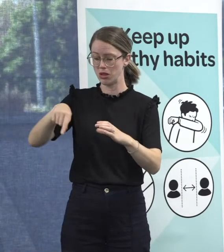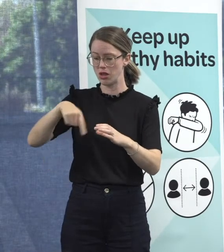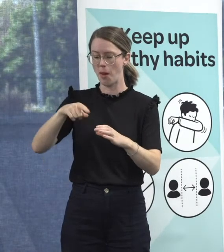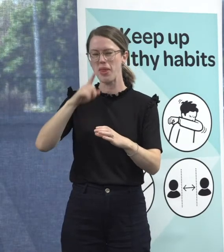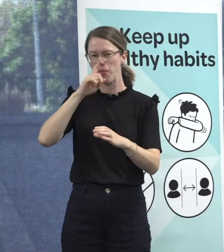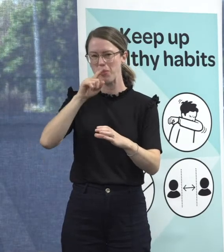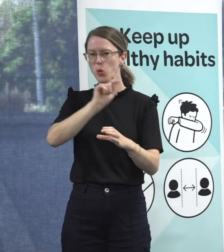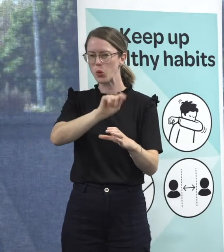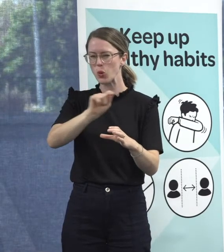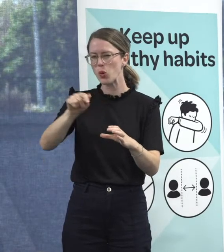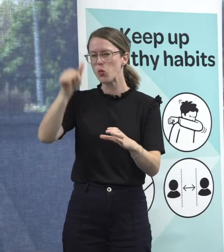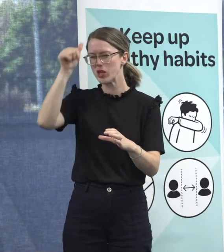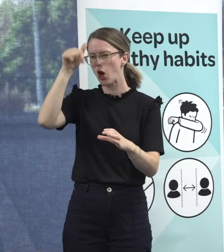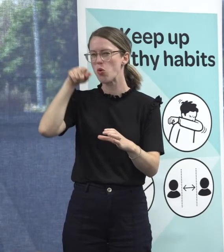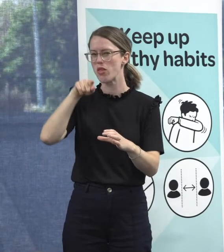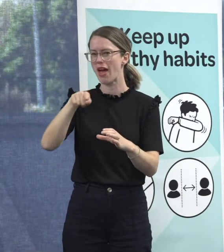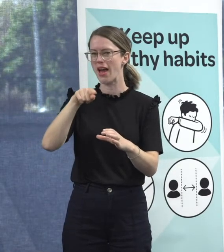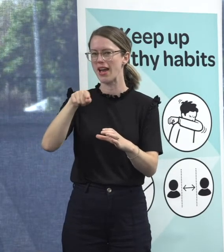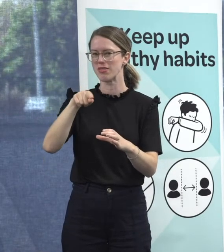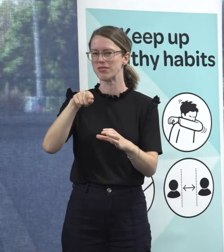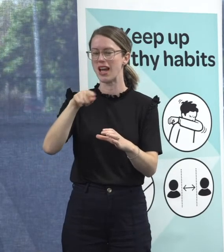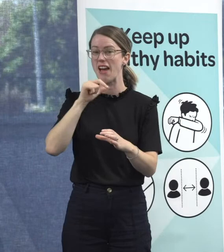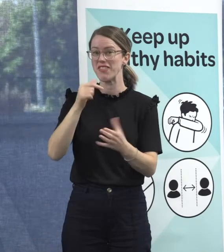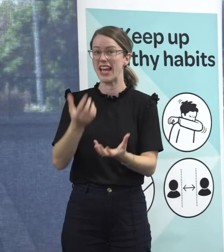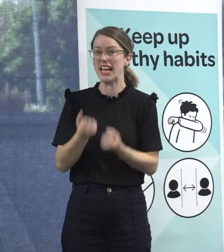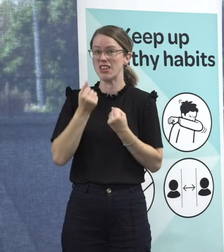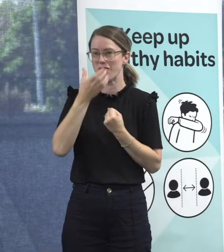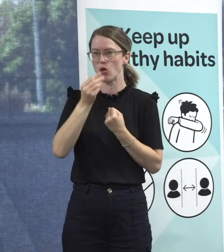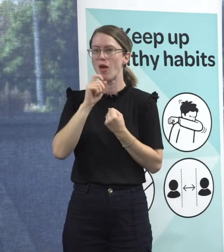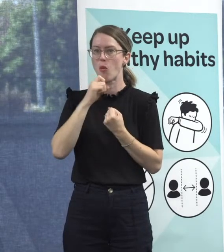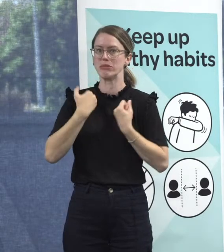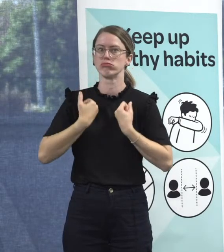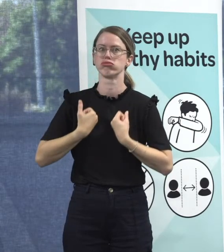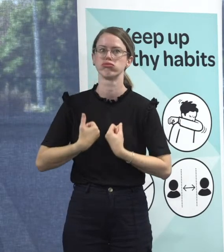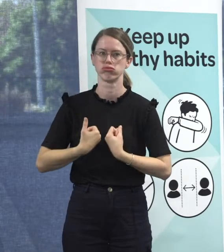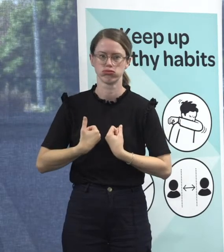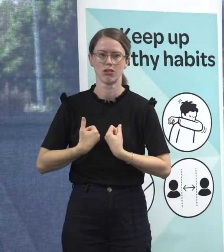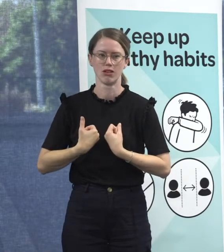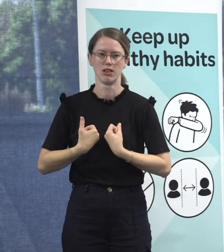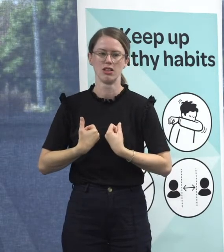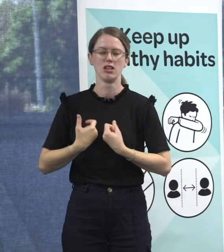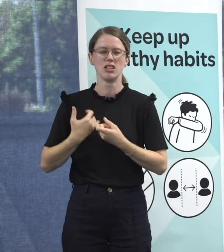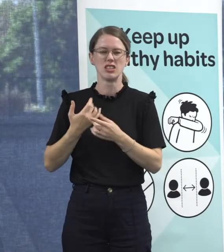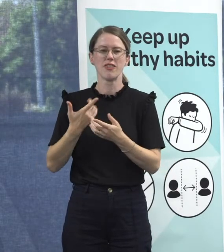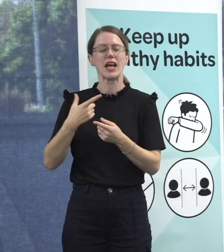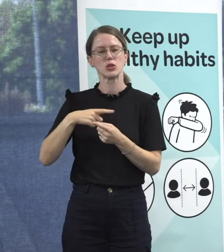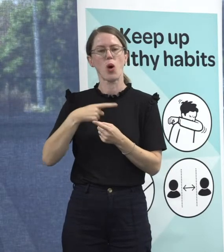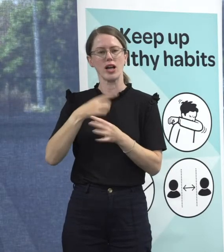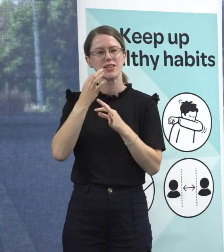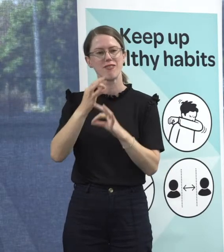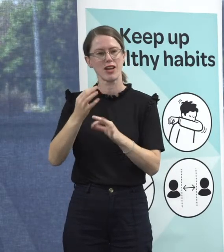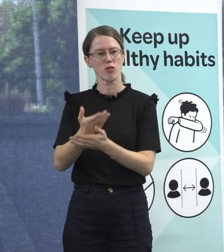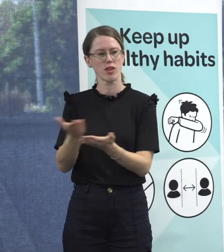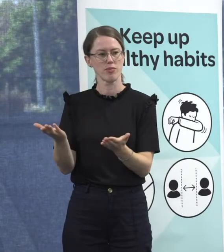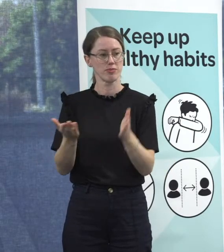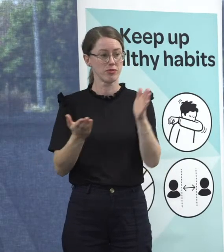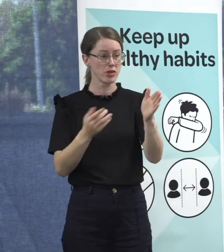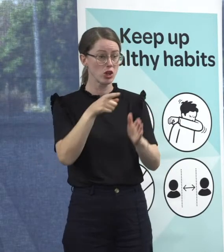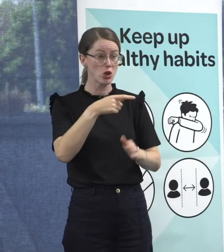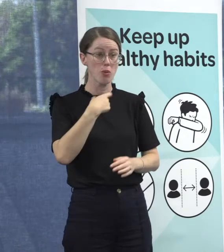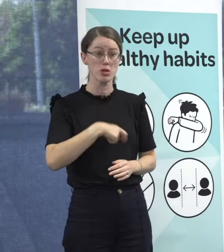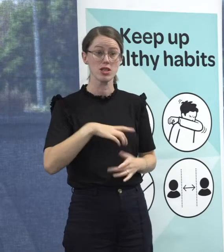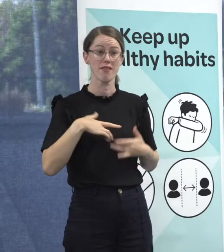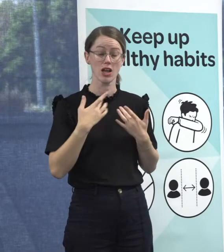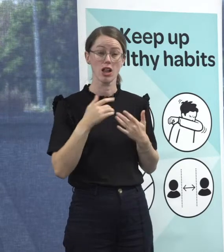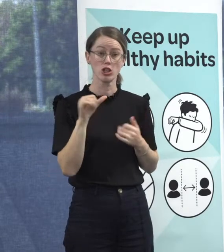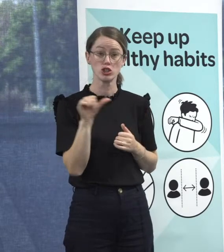who we know would have the worst outcomes if they did get the flu, and so that's who the free vaccination is focused on. Do you personally think that